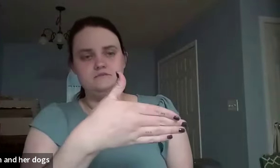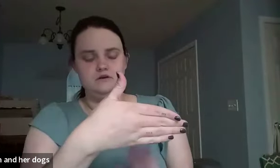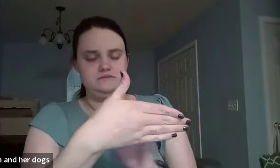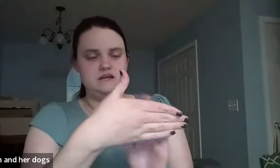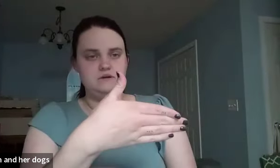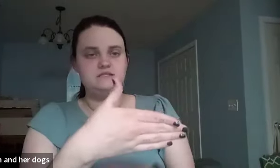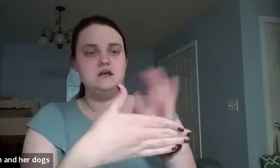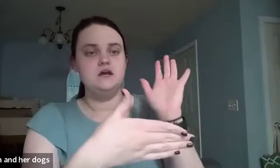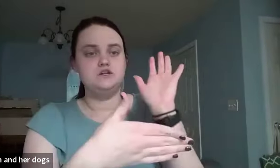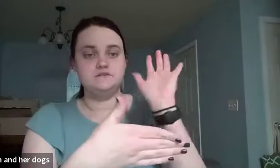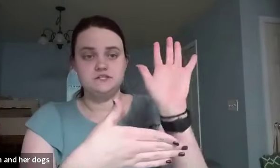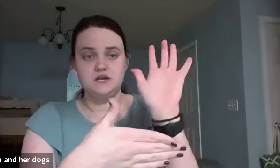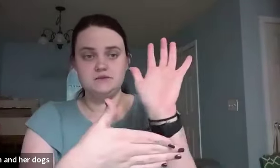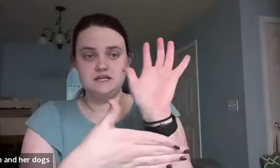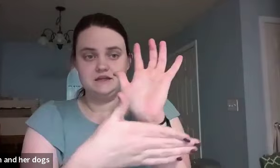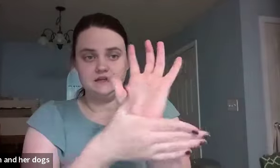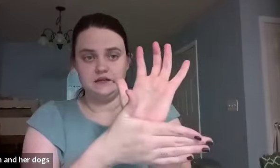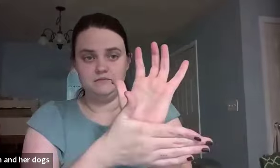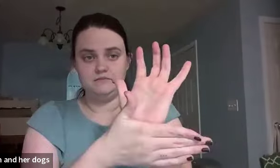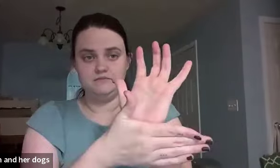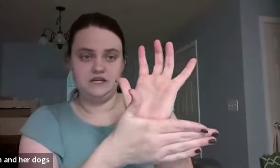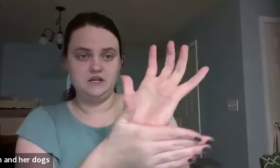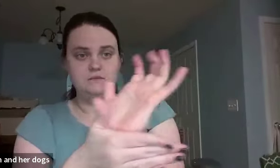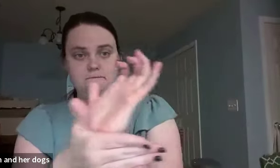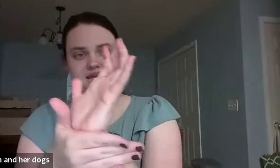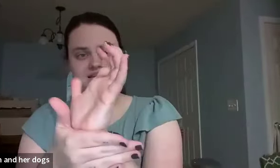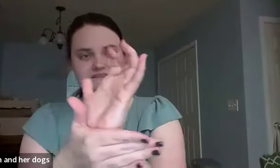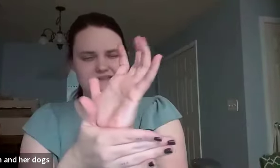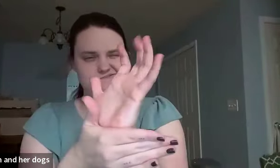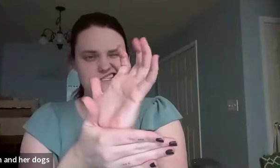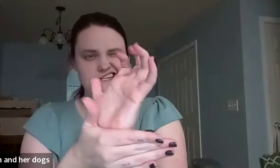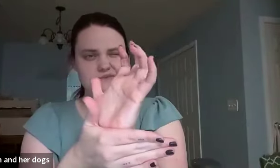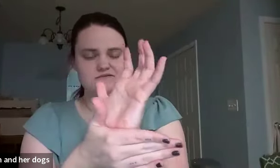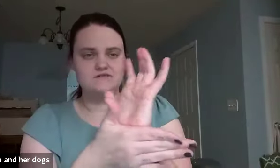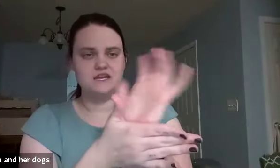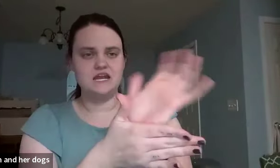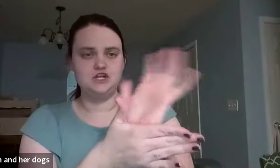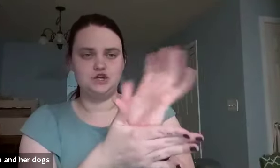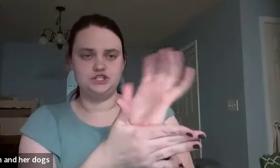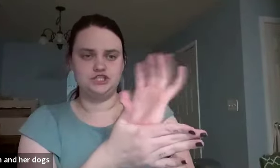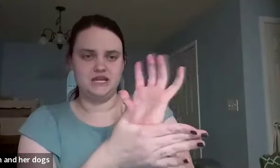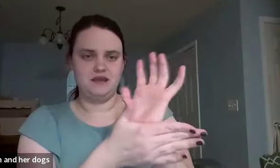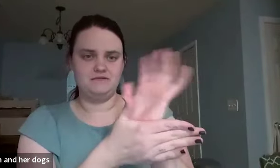palm or sideways. You're going to have your dominant right here, bent, that like slightly bent 5 again, and you're going to shake it back and